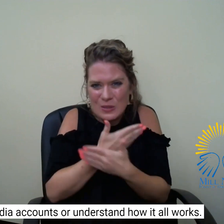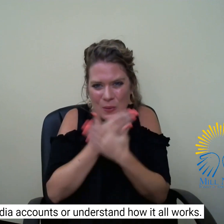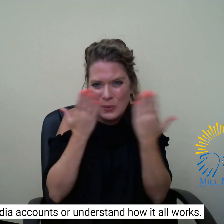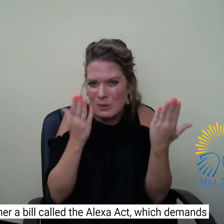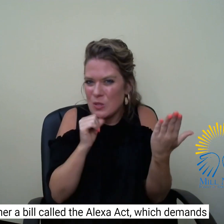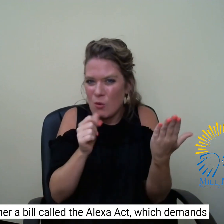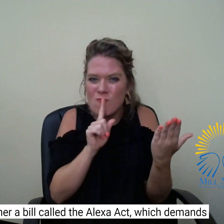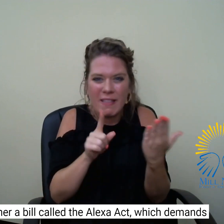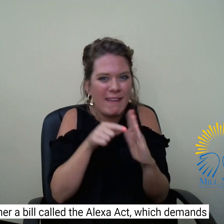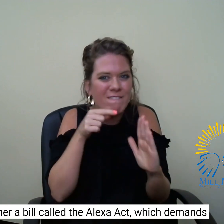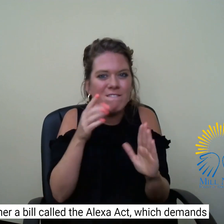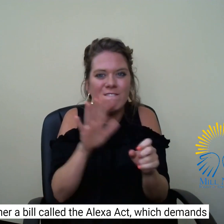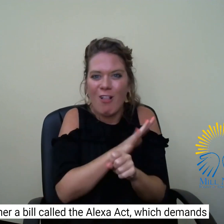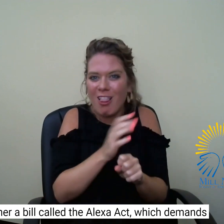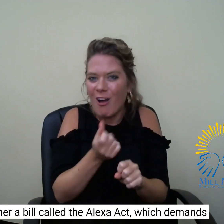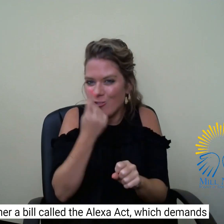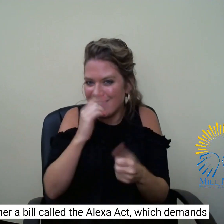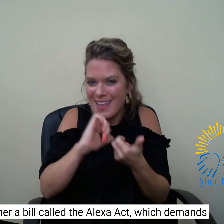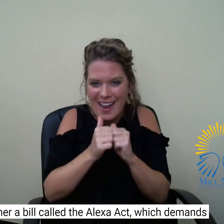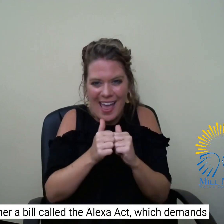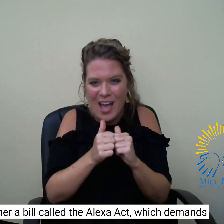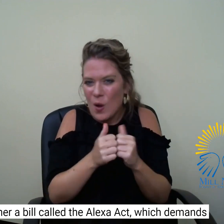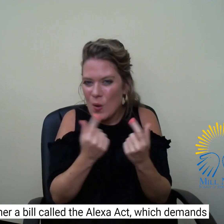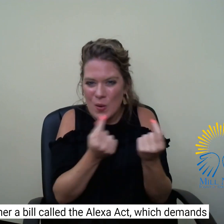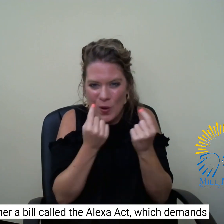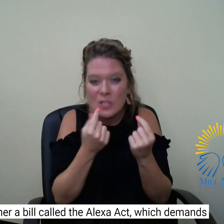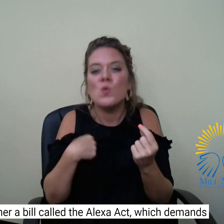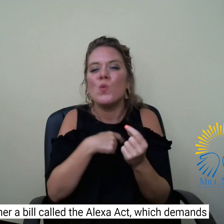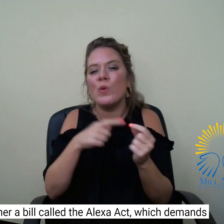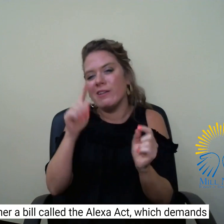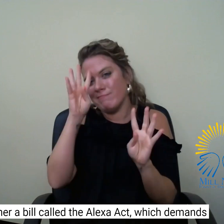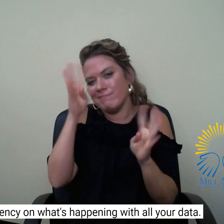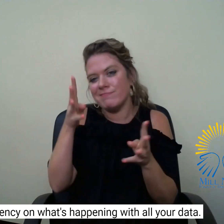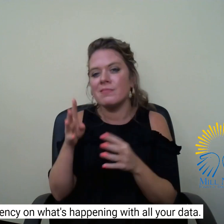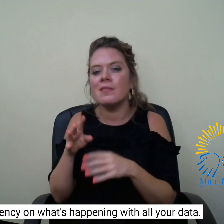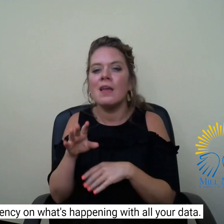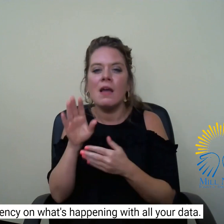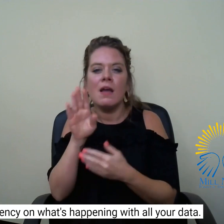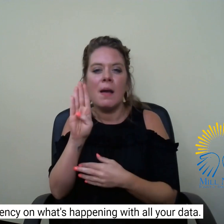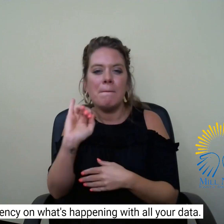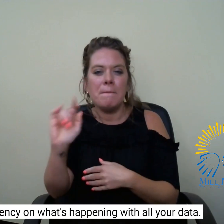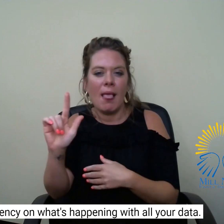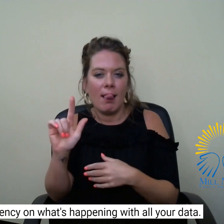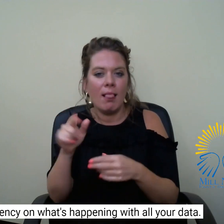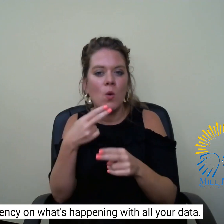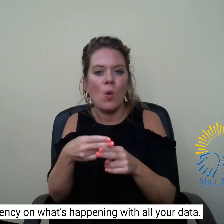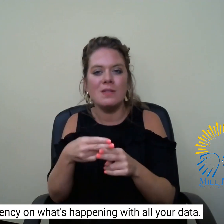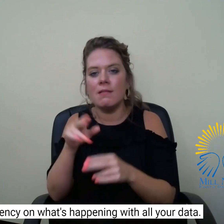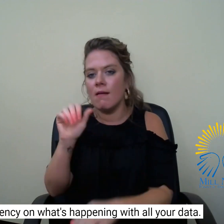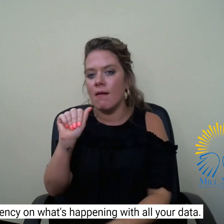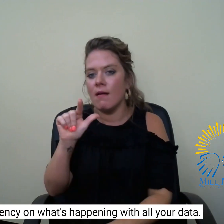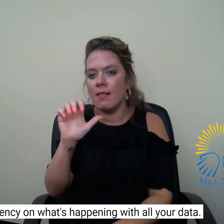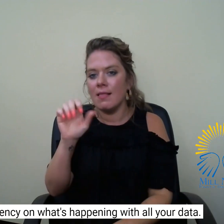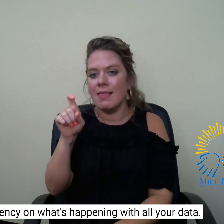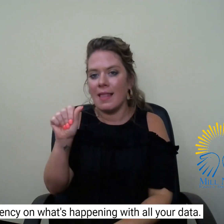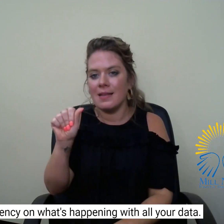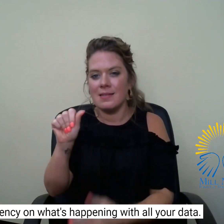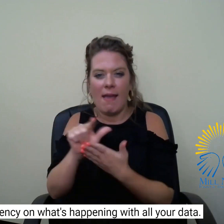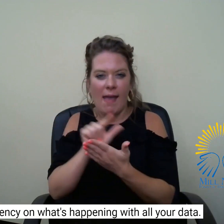works. So we put together a bill called the Alexa Act, which demands better transparency on what's happening with all your data when